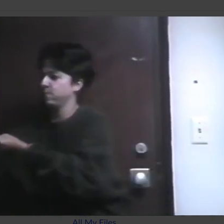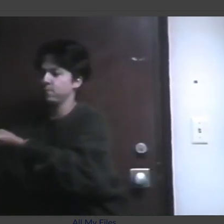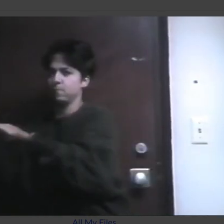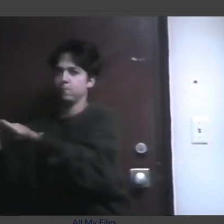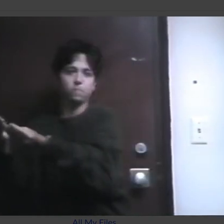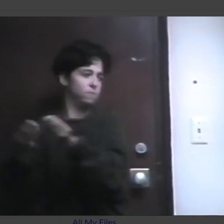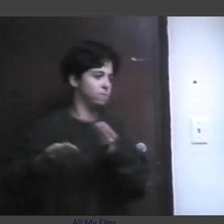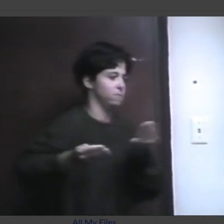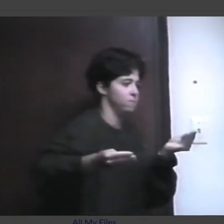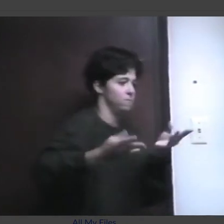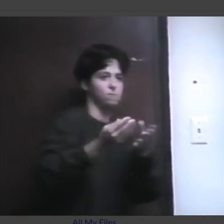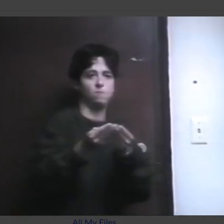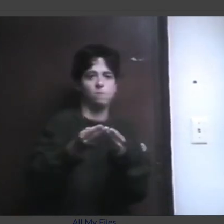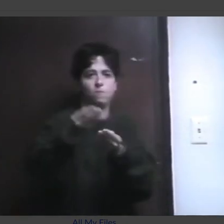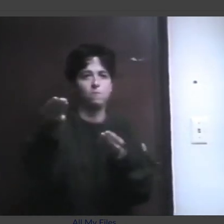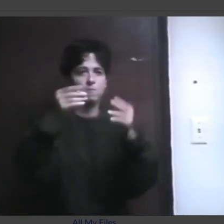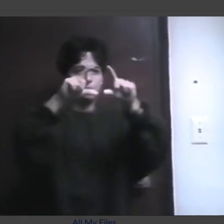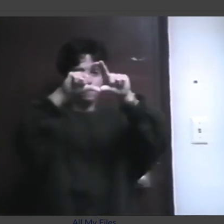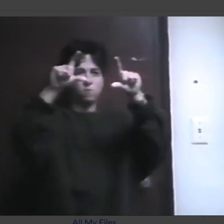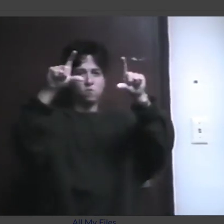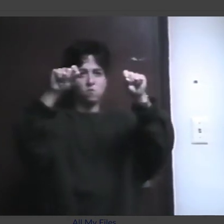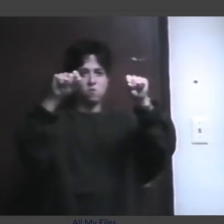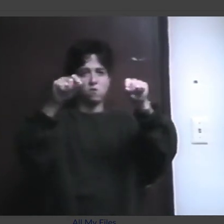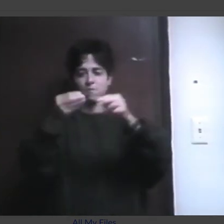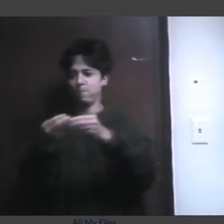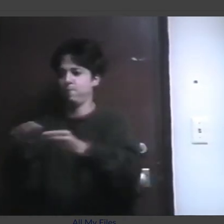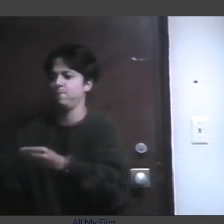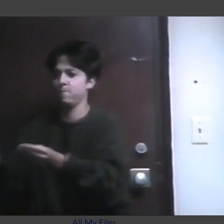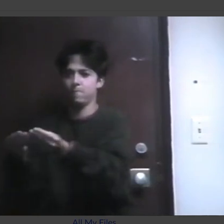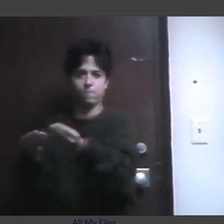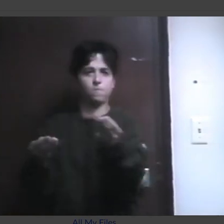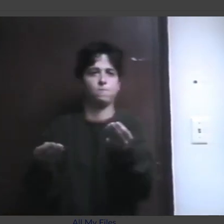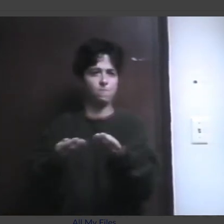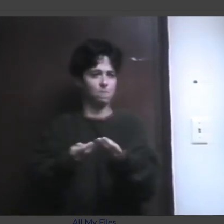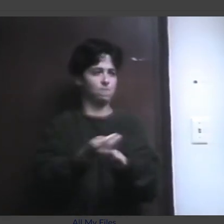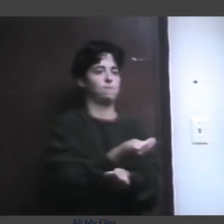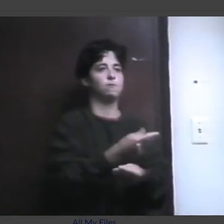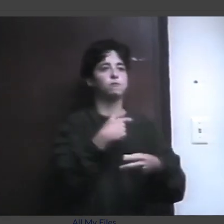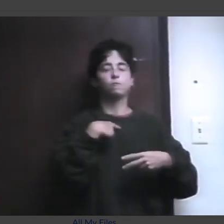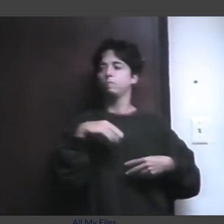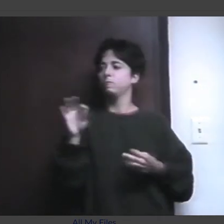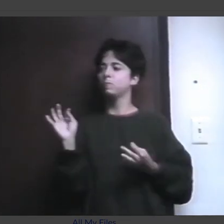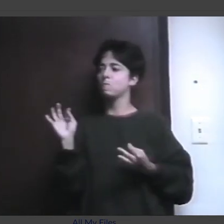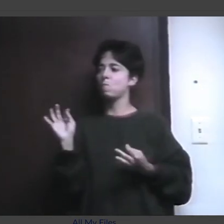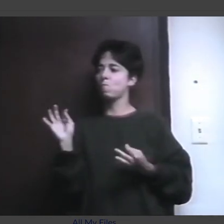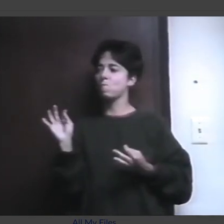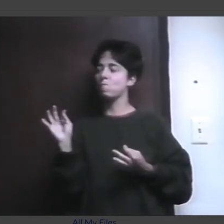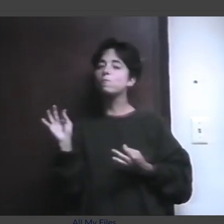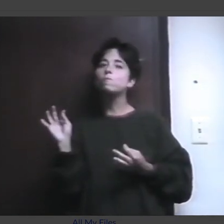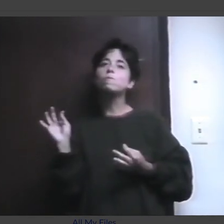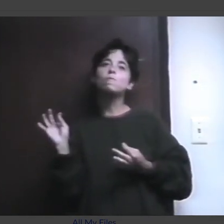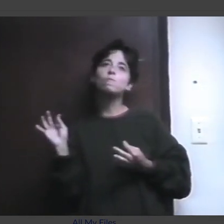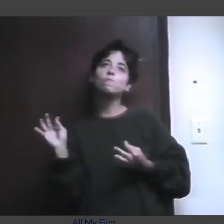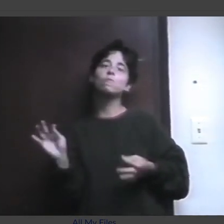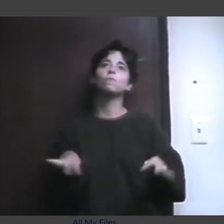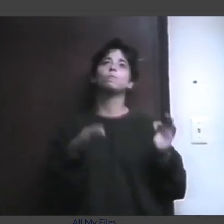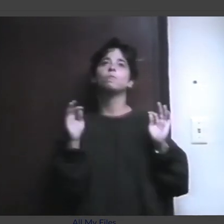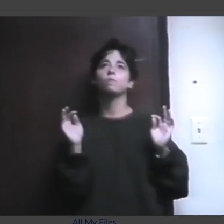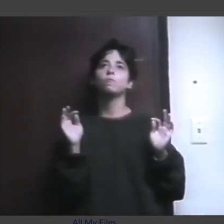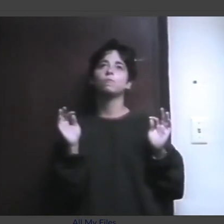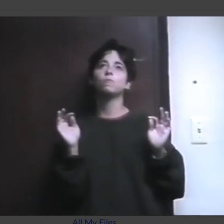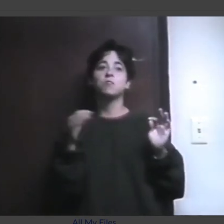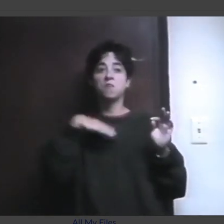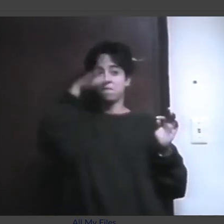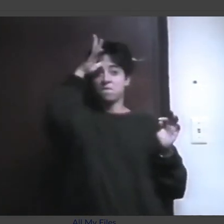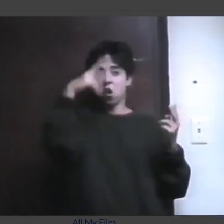I ended up moving to the door closest to me to hold on to the pole, and my dad stood in front of me so we could chit